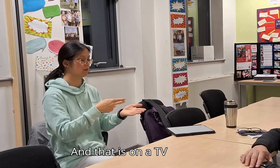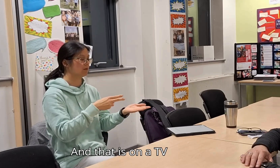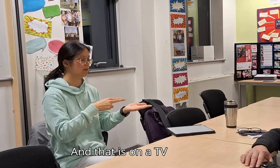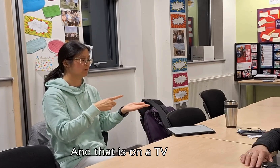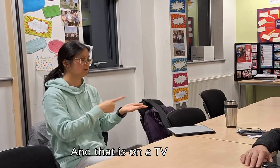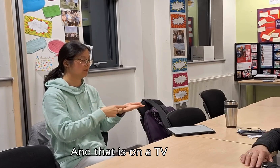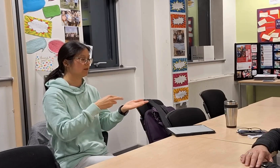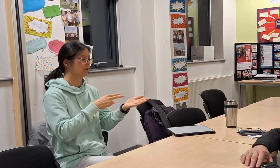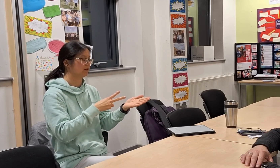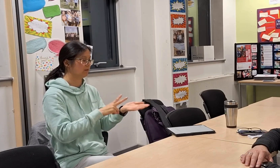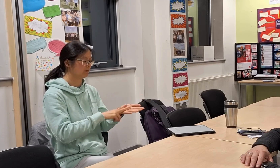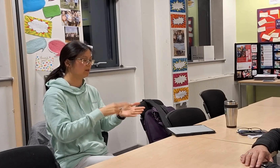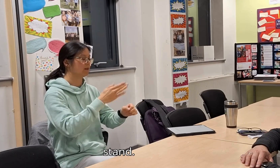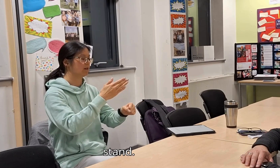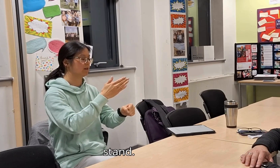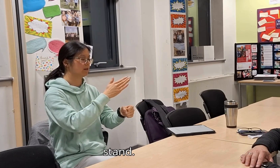a TV stand.